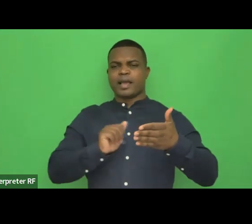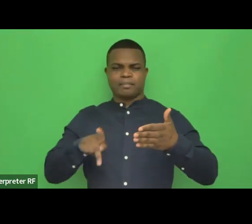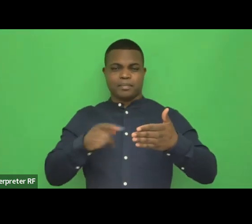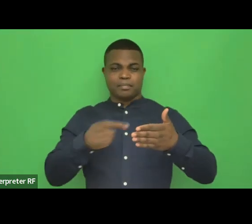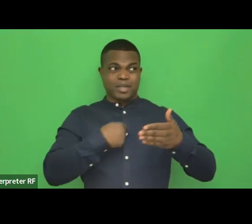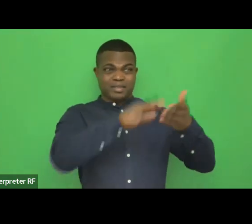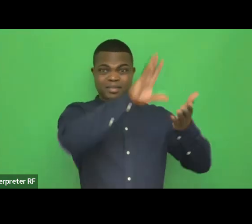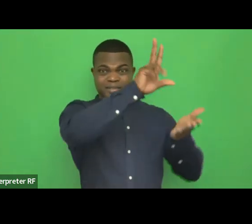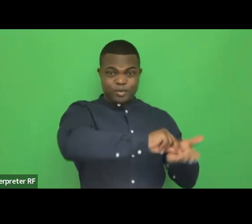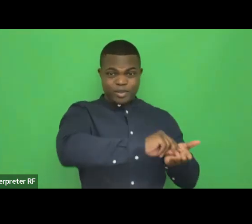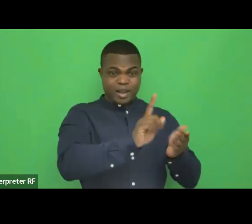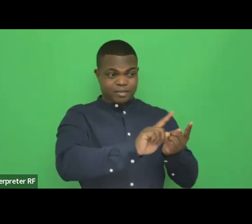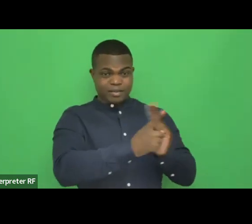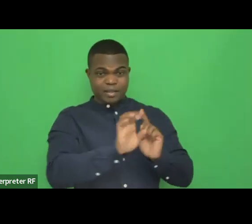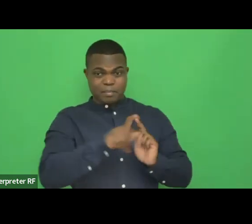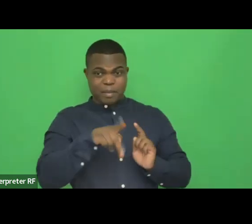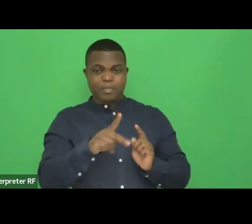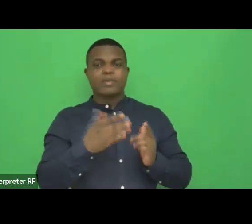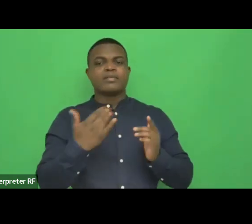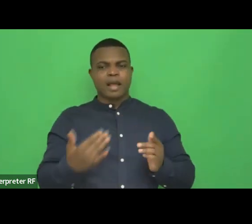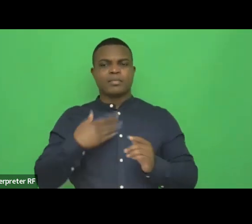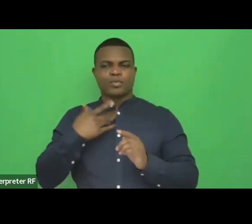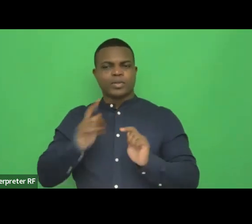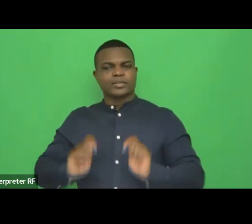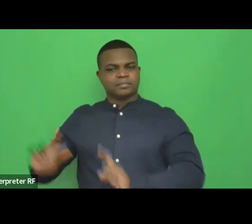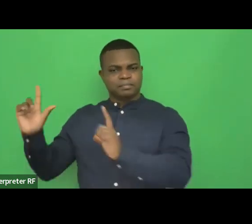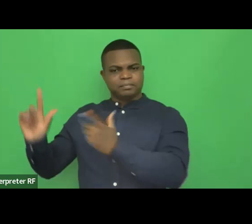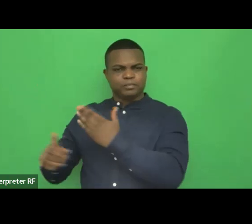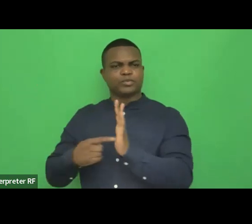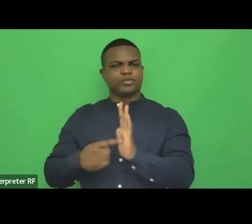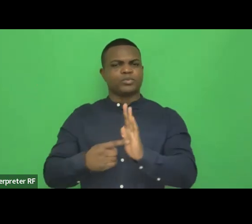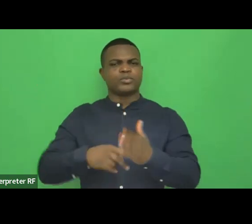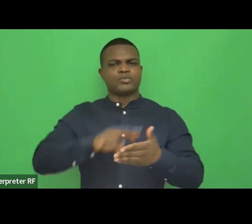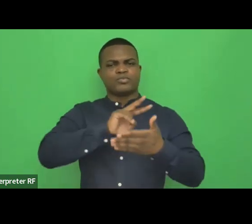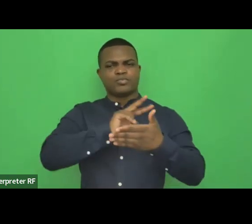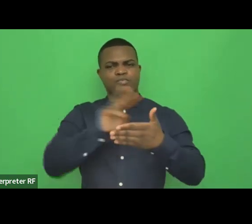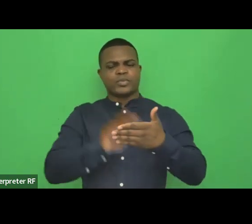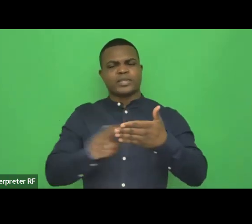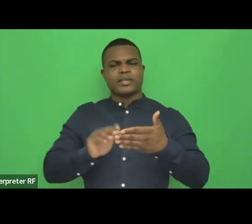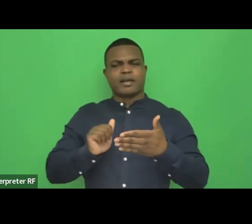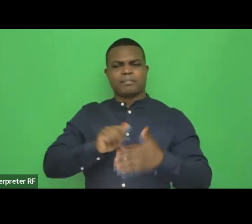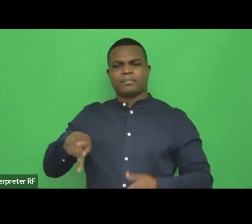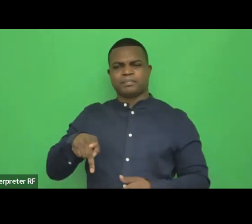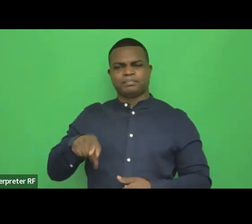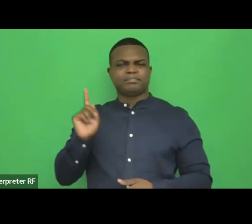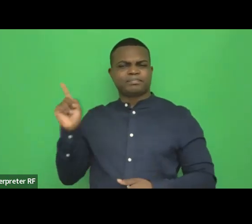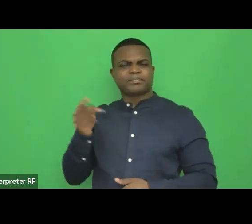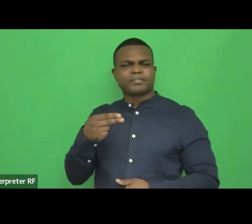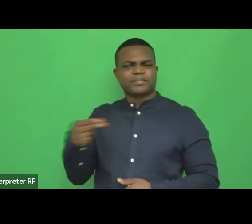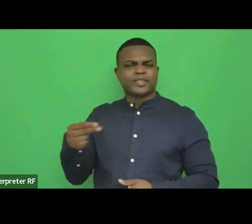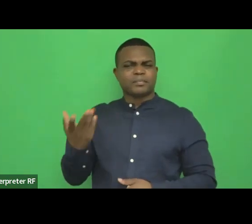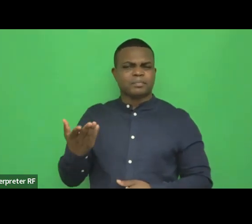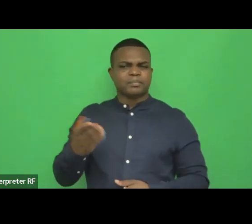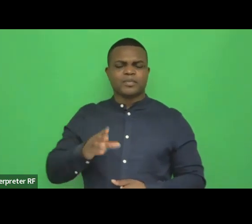a link to this, and in fact, I'll mention it in a moment. But for example, if I go to the table of contents, we can see